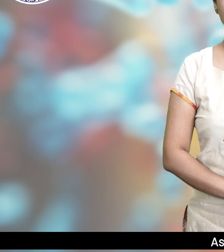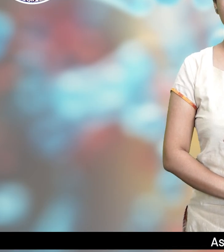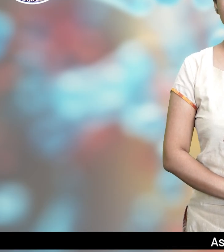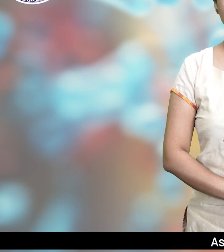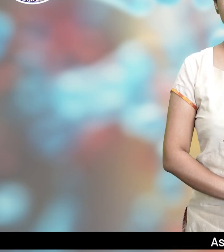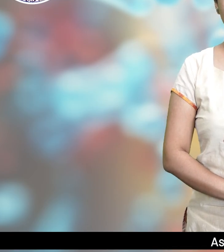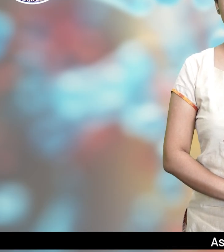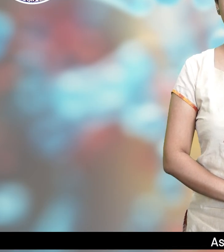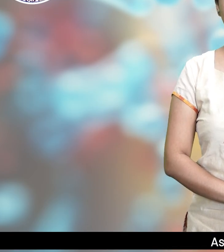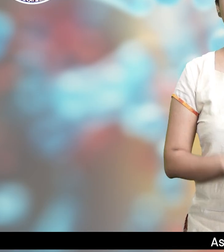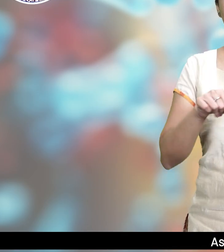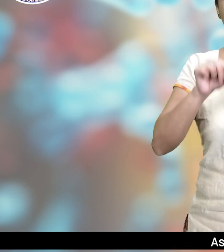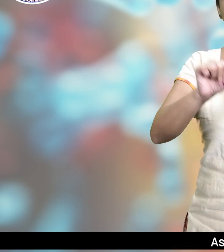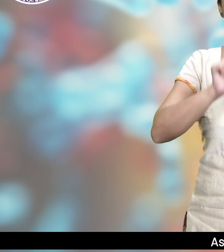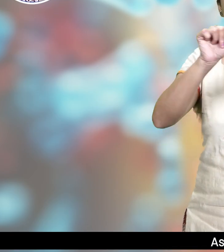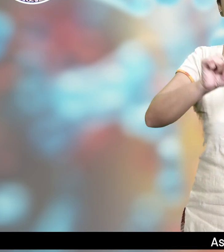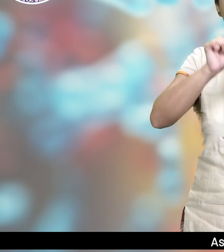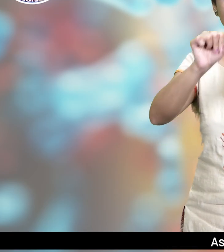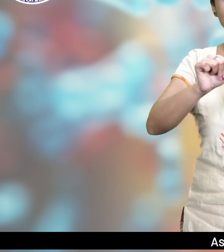As a part of this process,